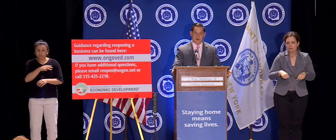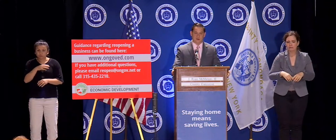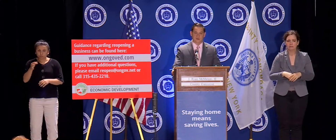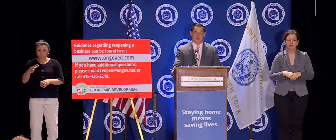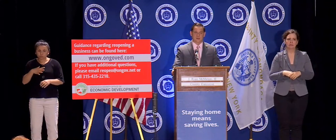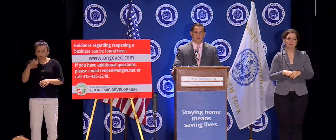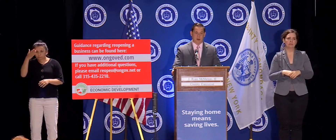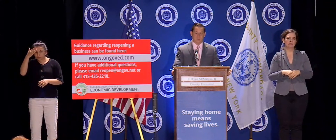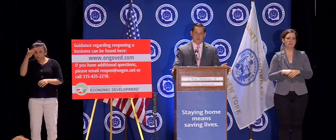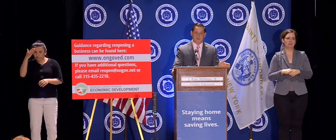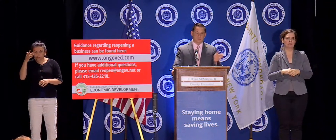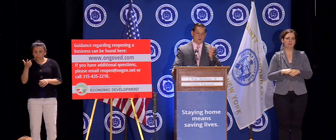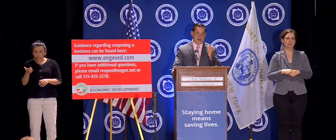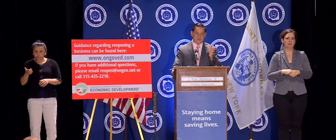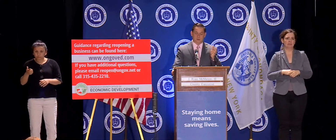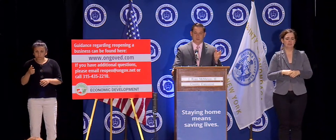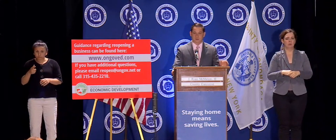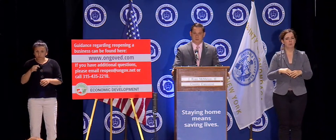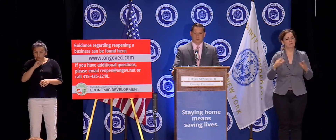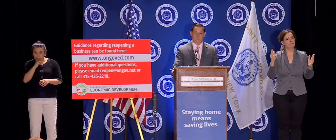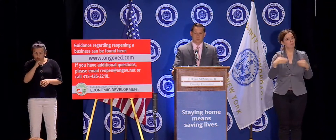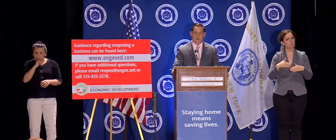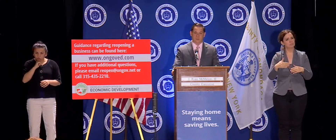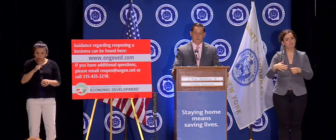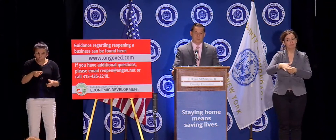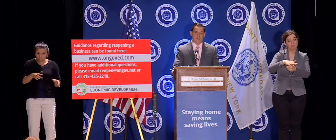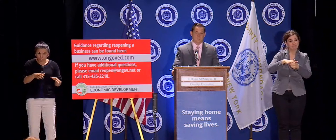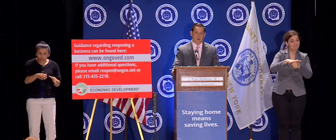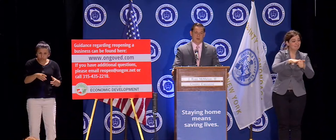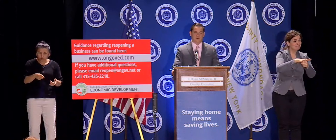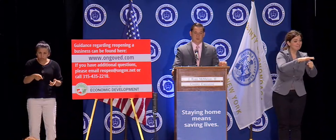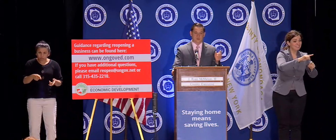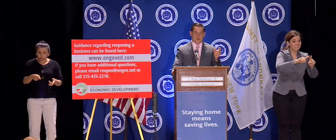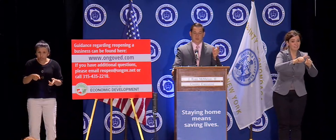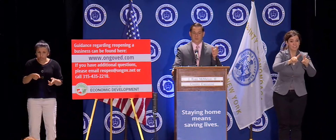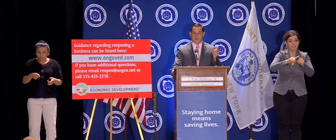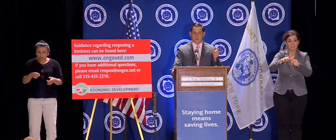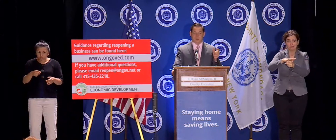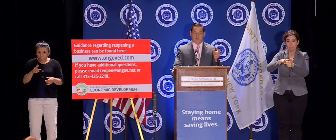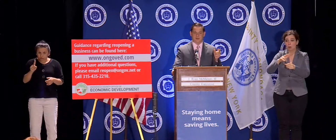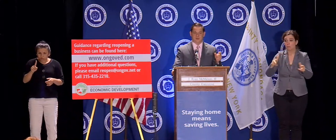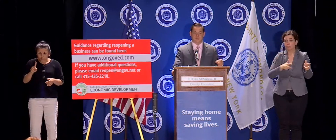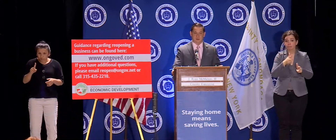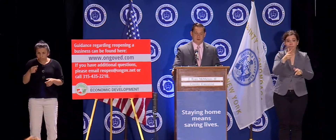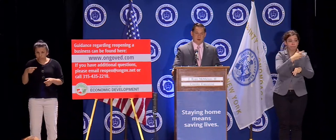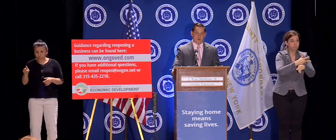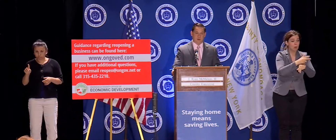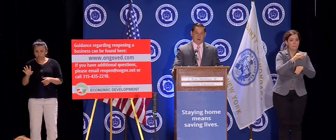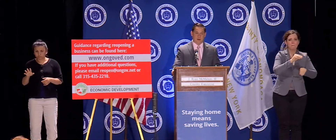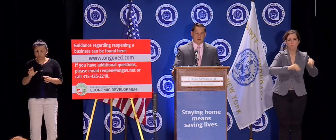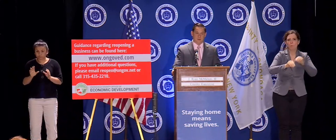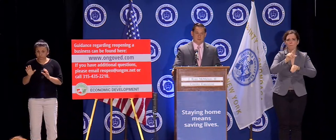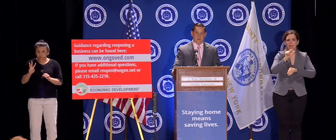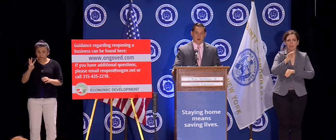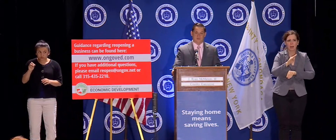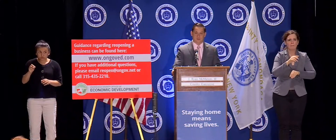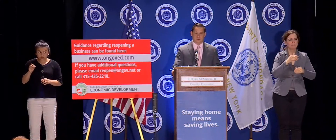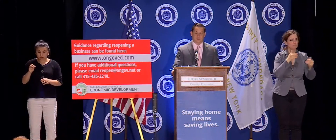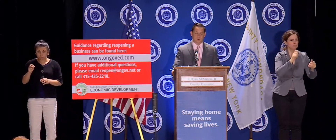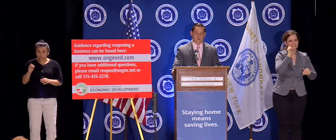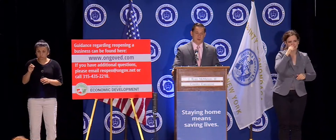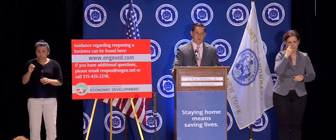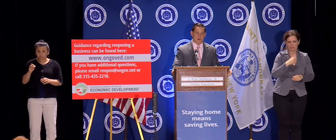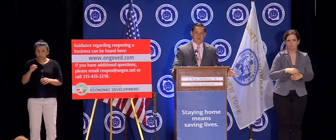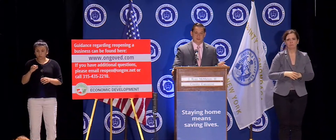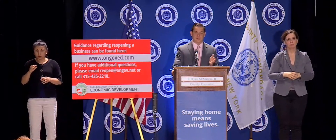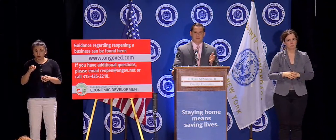to the virus, you probably won't see your hospital numbers move up. But if those 30 community spread cases are demographics